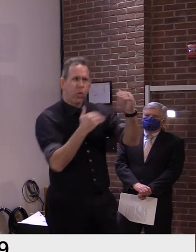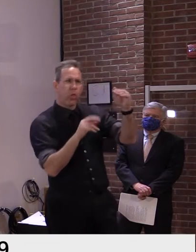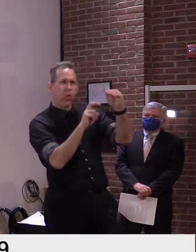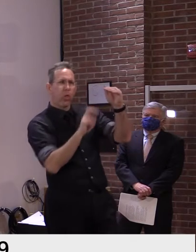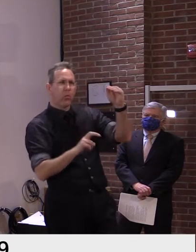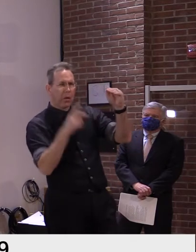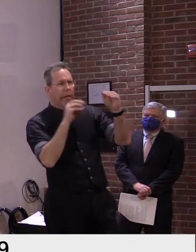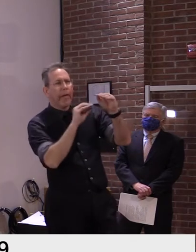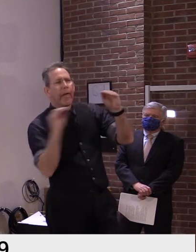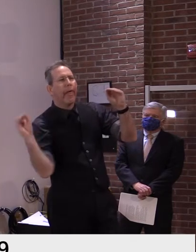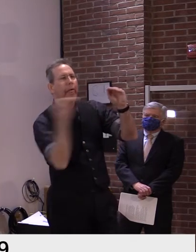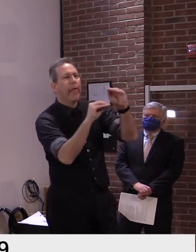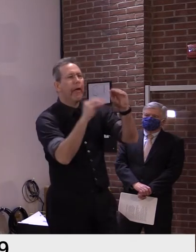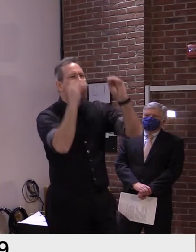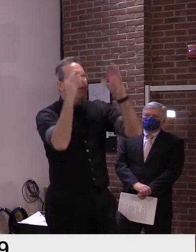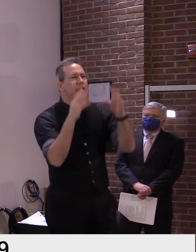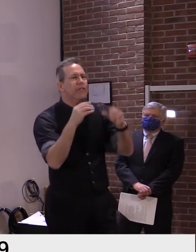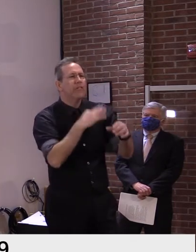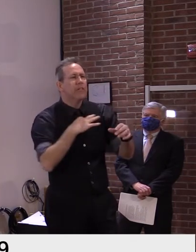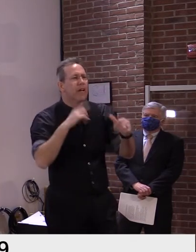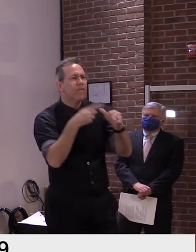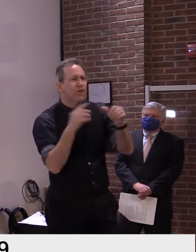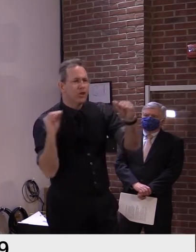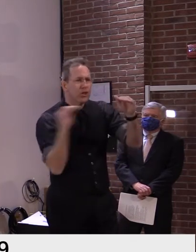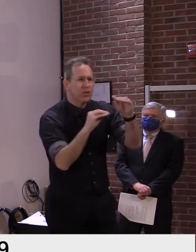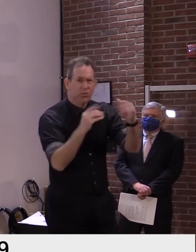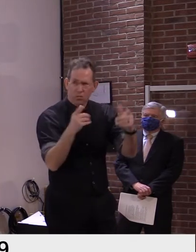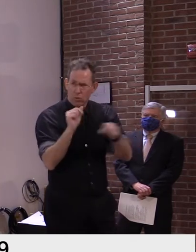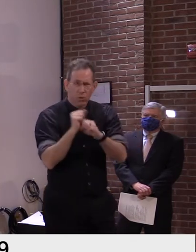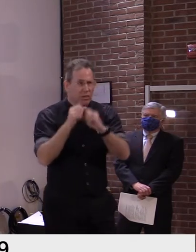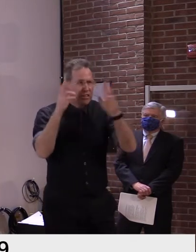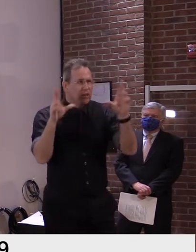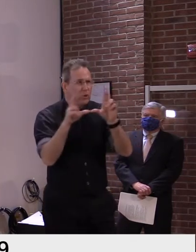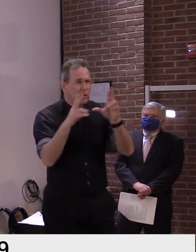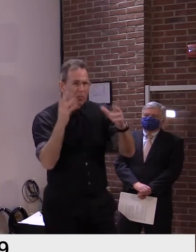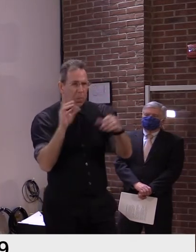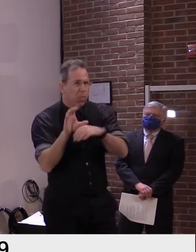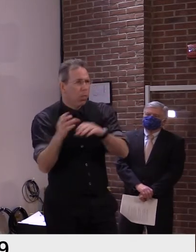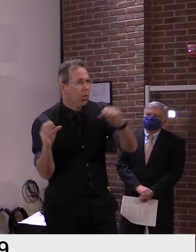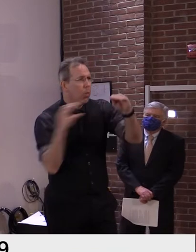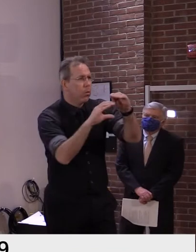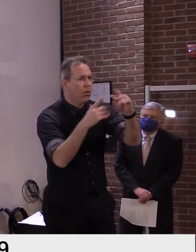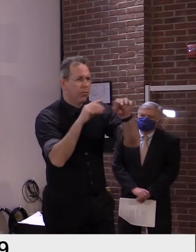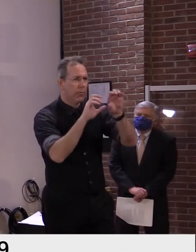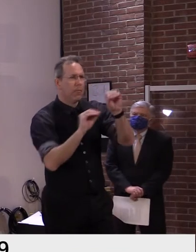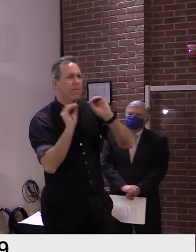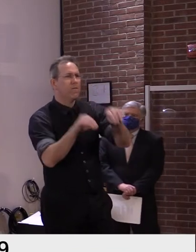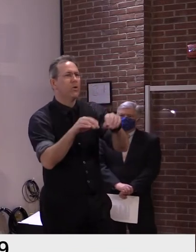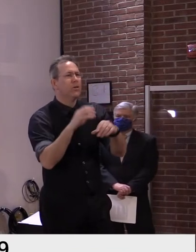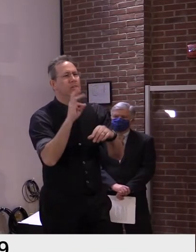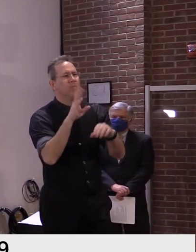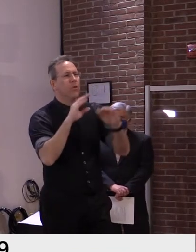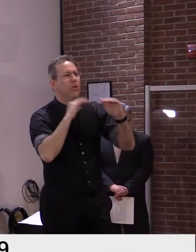Well, we've brought the data to you in the last, at least the last press conference, from